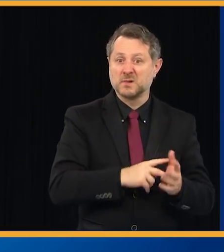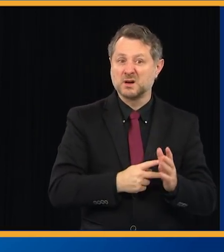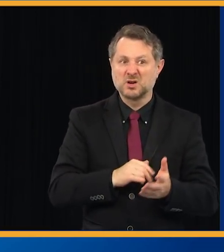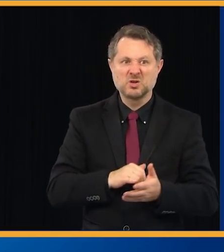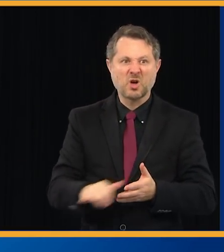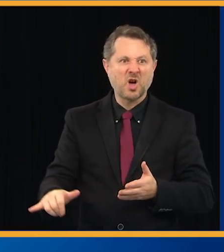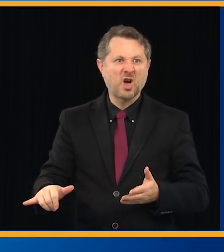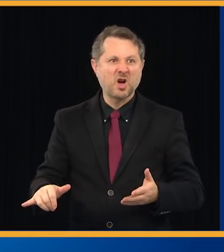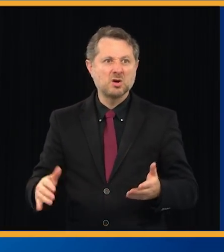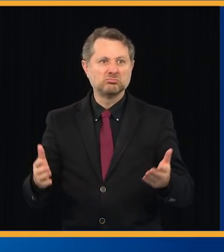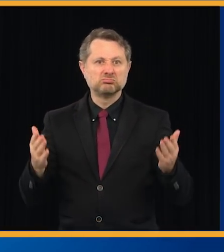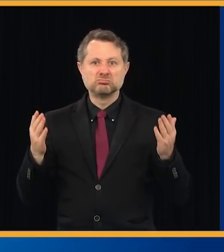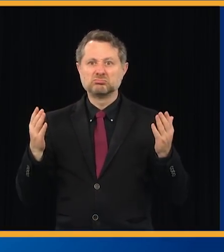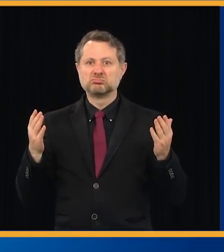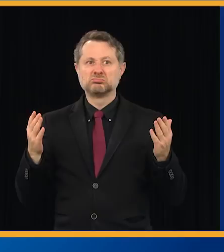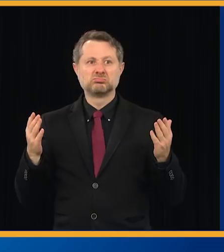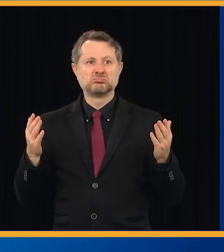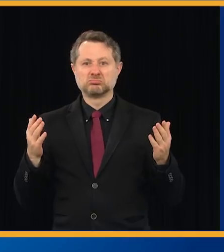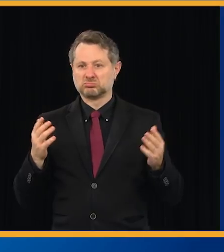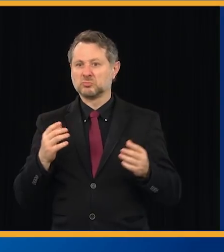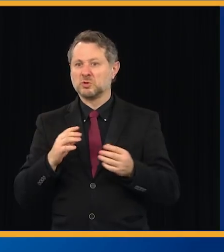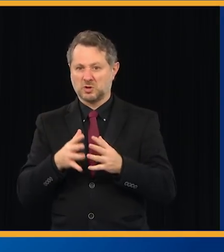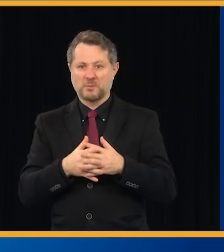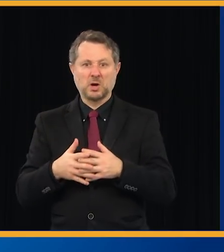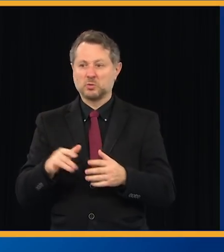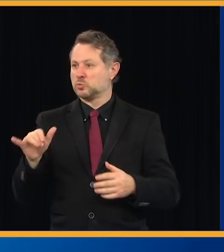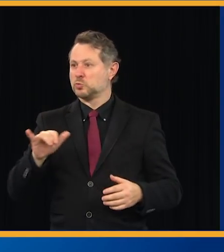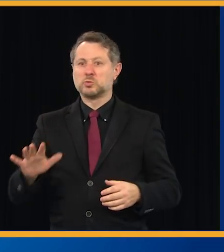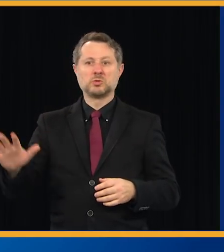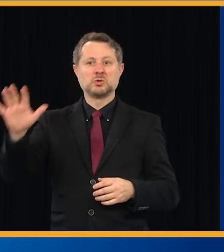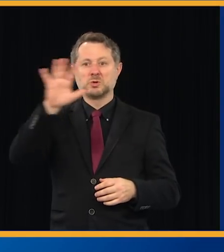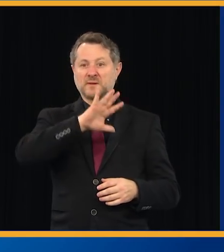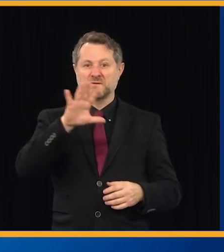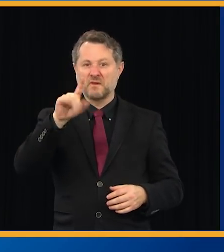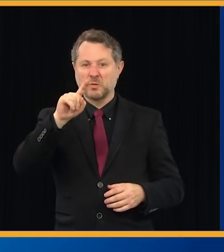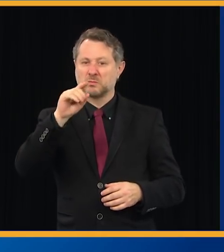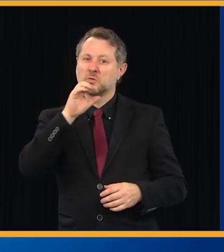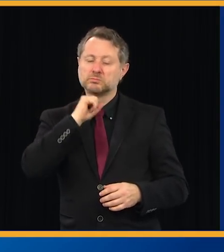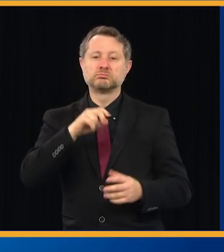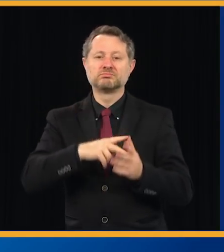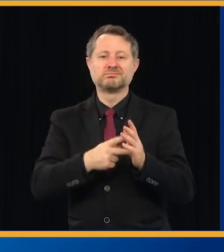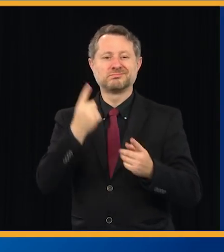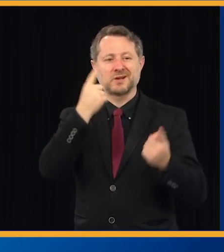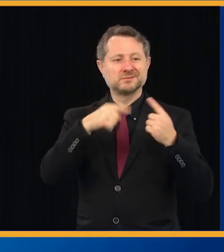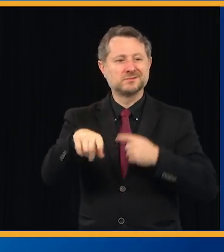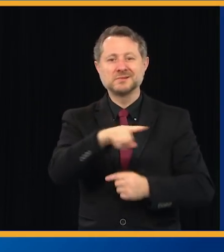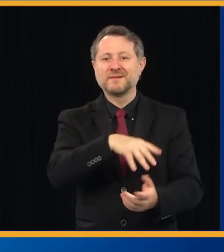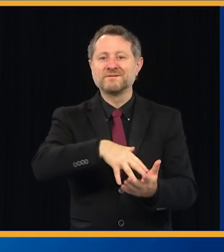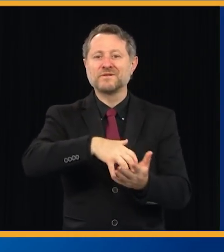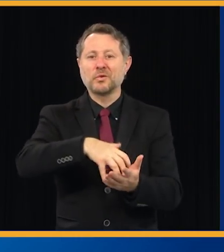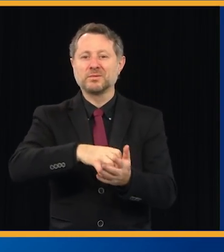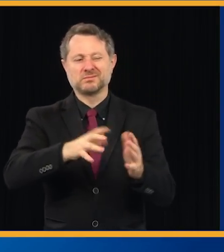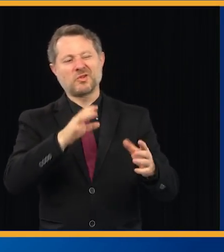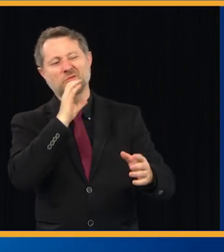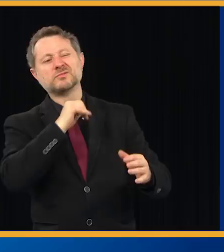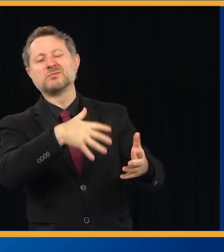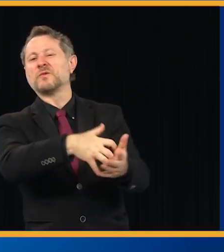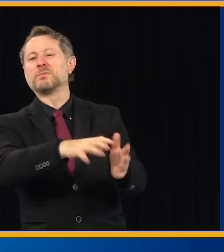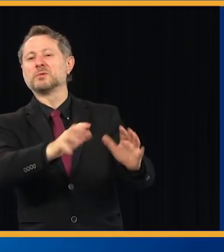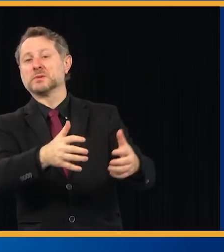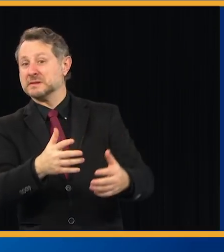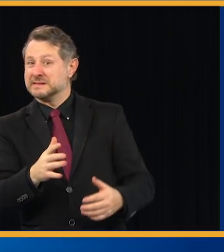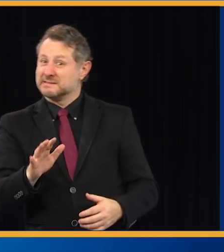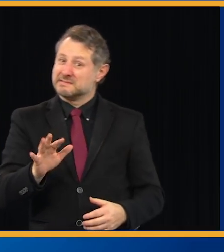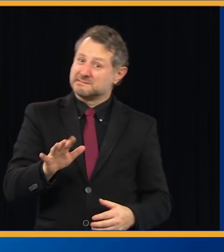in this country. So that whole vulnerable population being old, well, old is